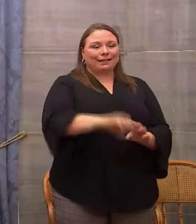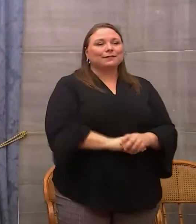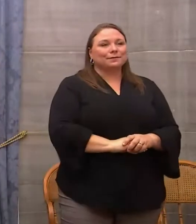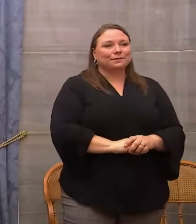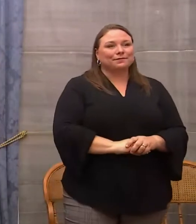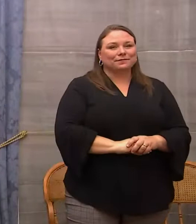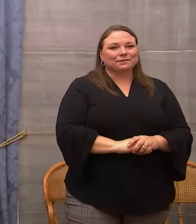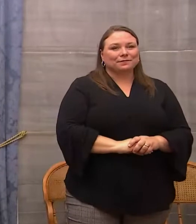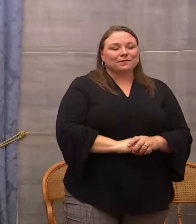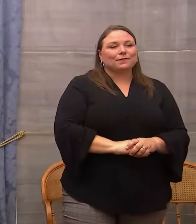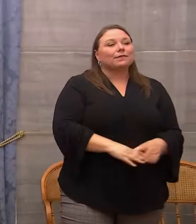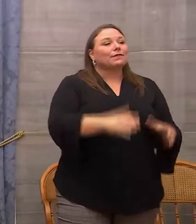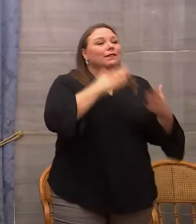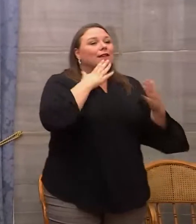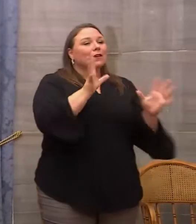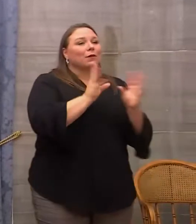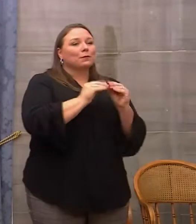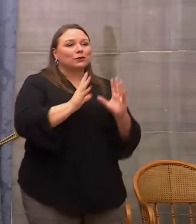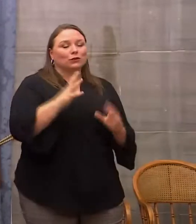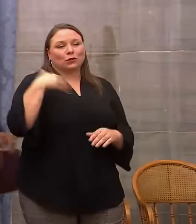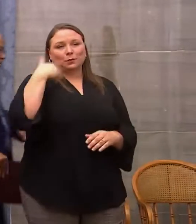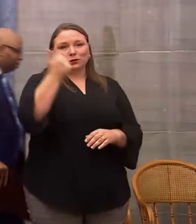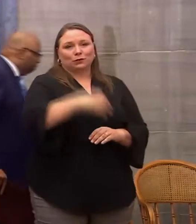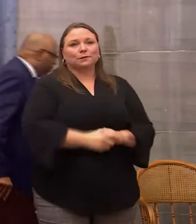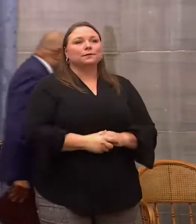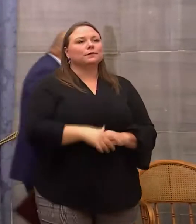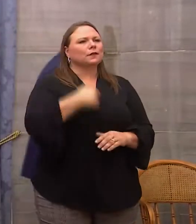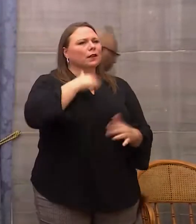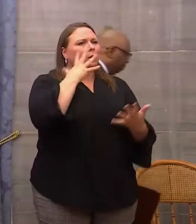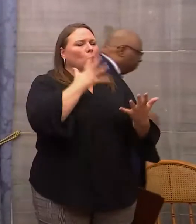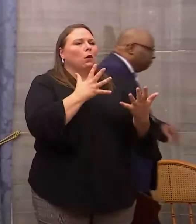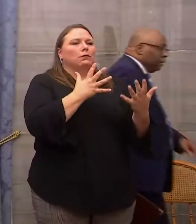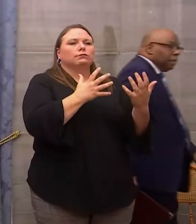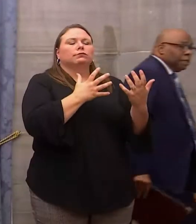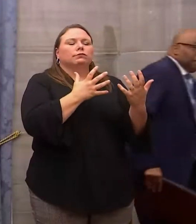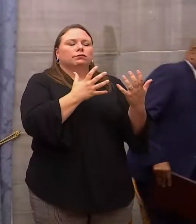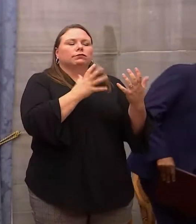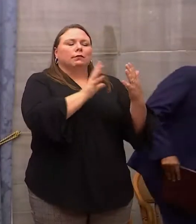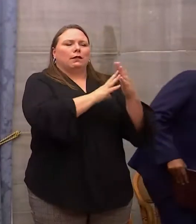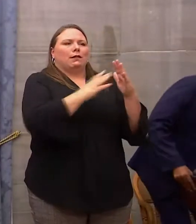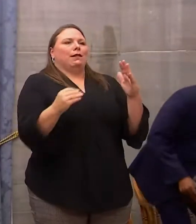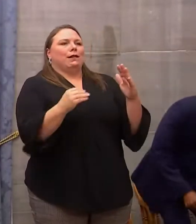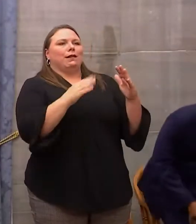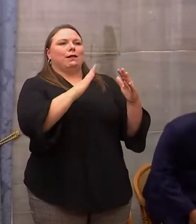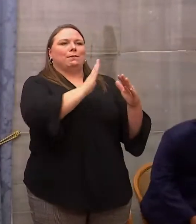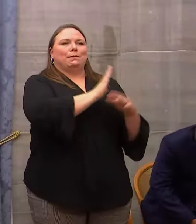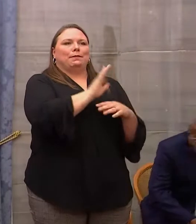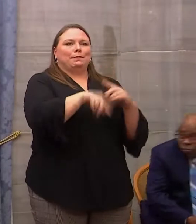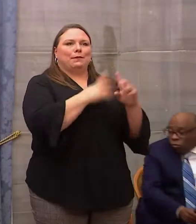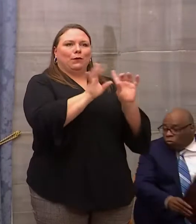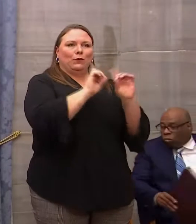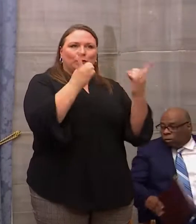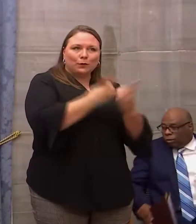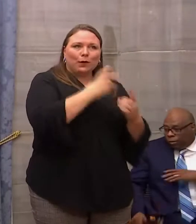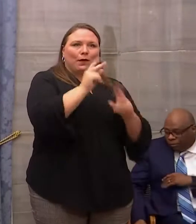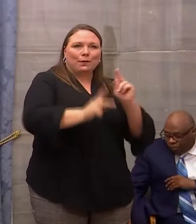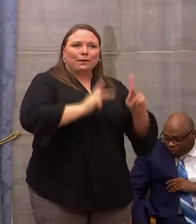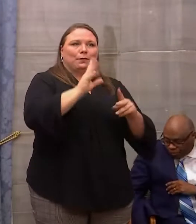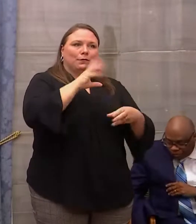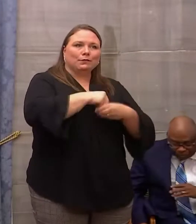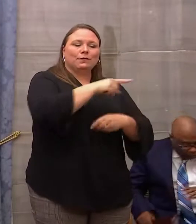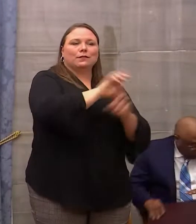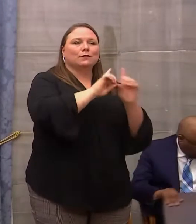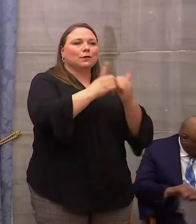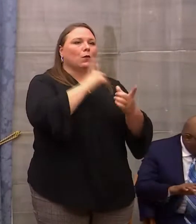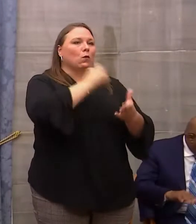you, Commissioner. And I'd to echo the department and the people in the department